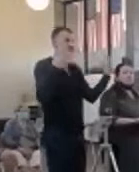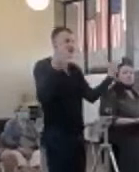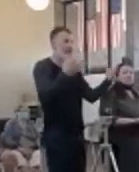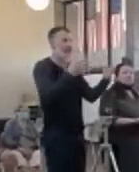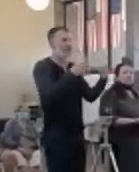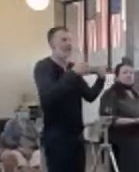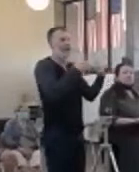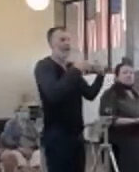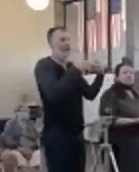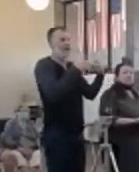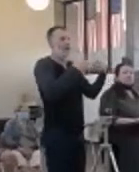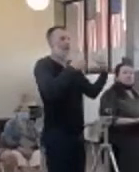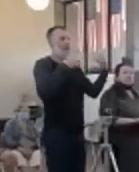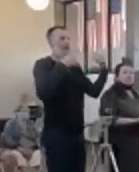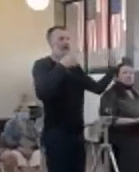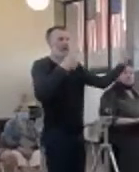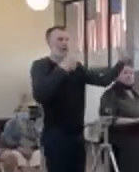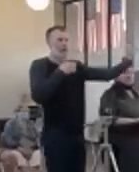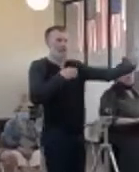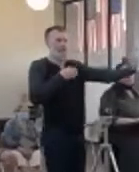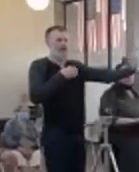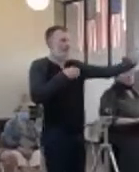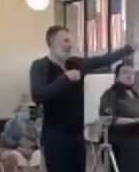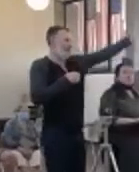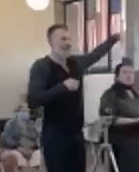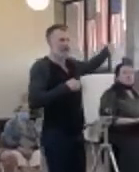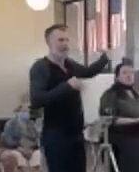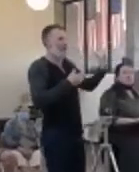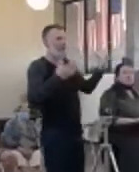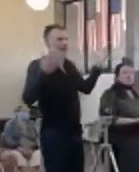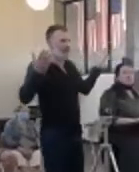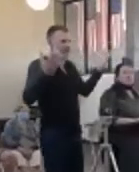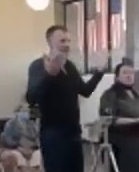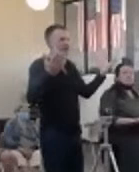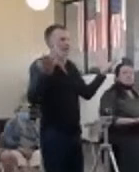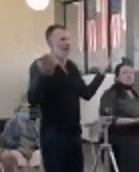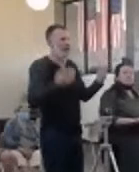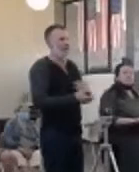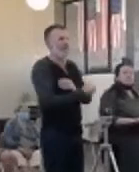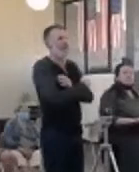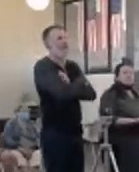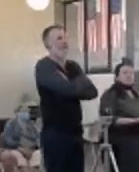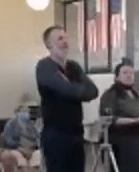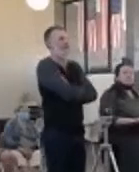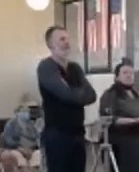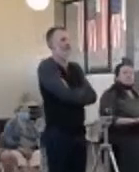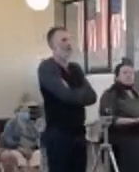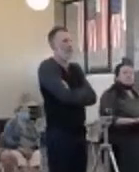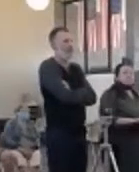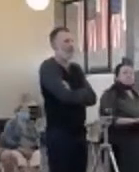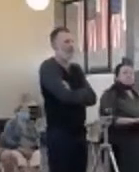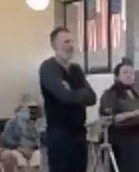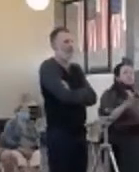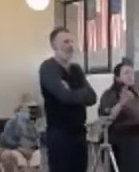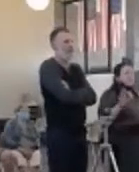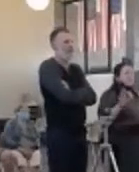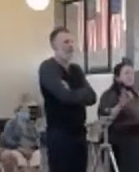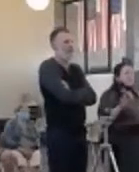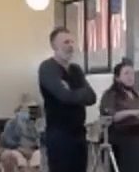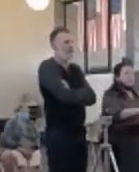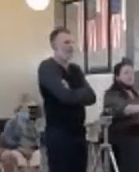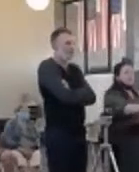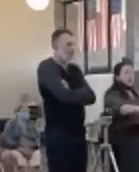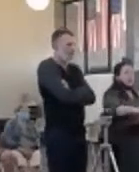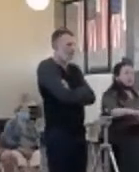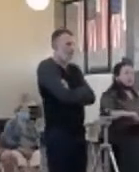can see the kids. Because I don't want them blocking the corner of a driveway and the kid's coming around and they can't see them and they back into the kid because the kid's on a bike. And when he says on the grass,